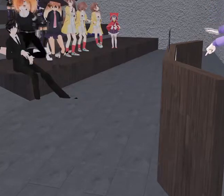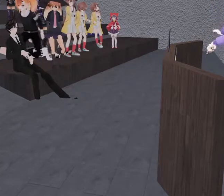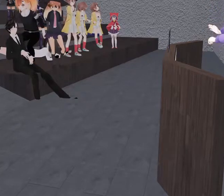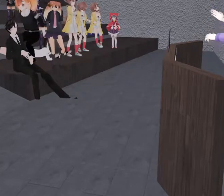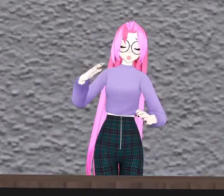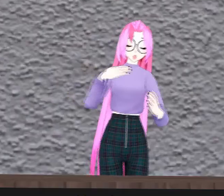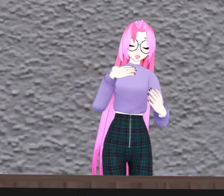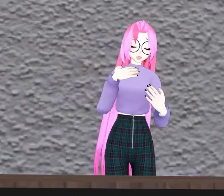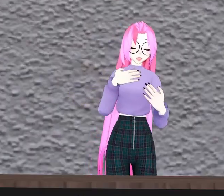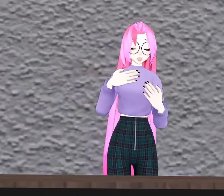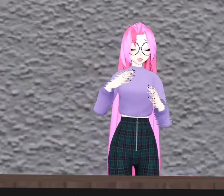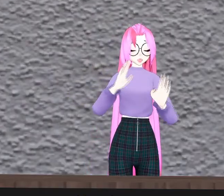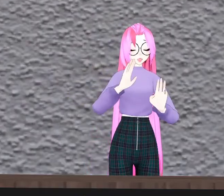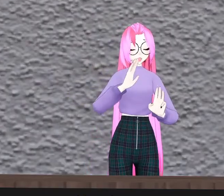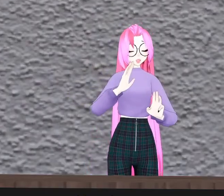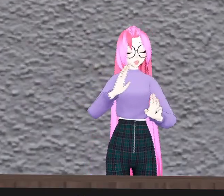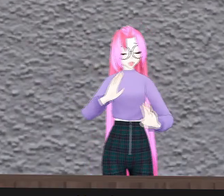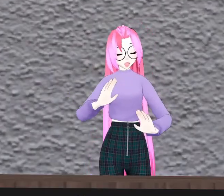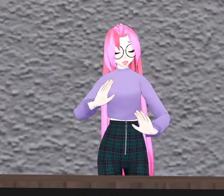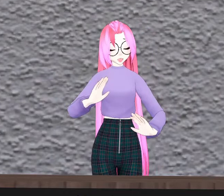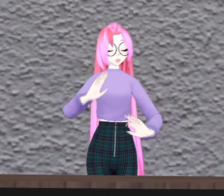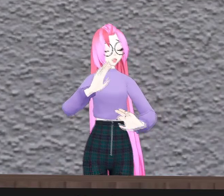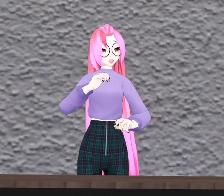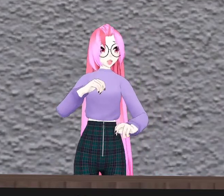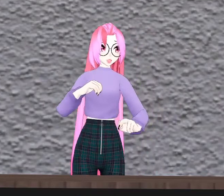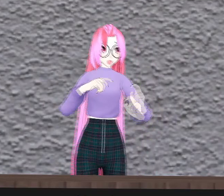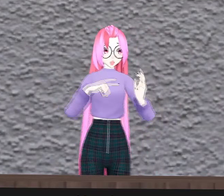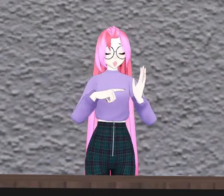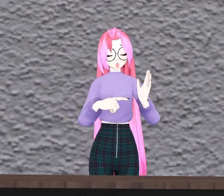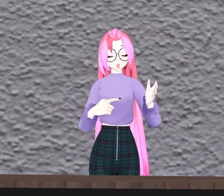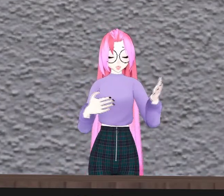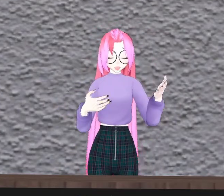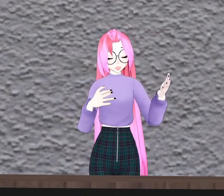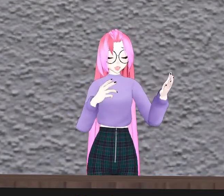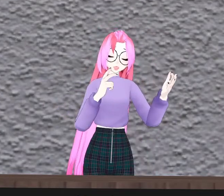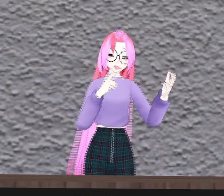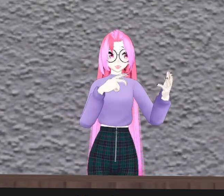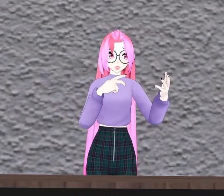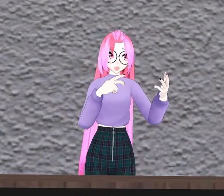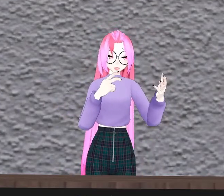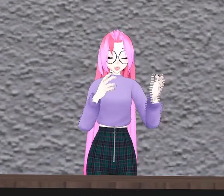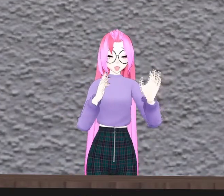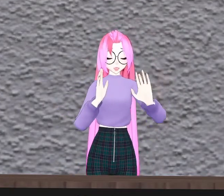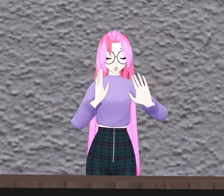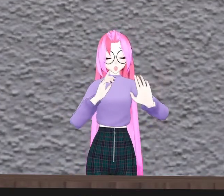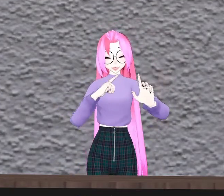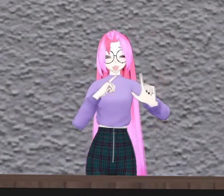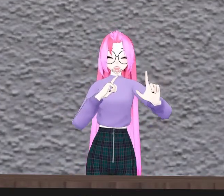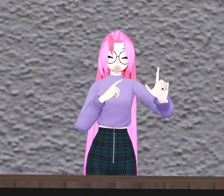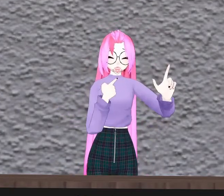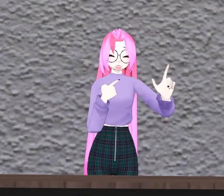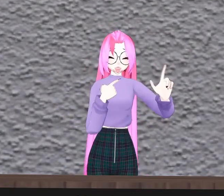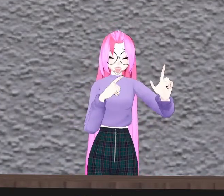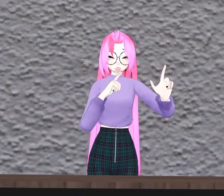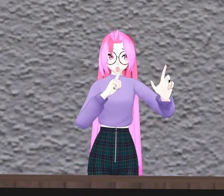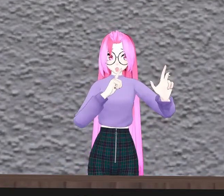A really good video that I like to show people, it's kind of silly, but it also discusses serious stuff,